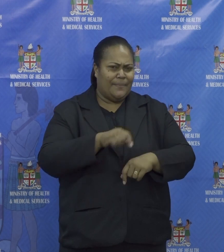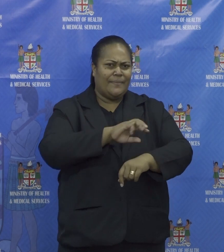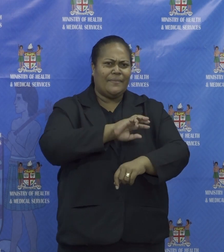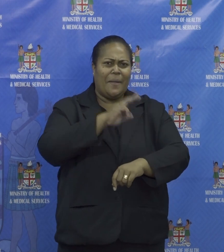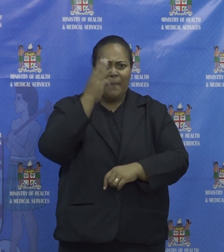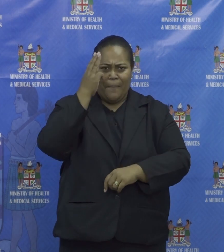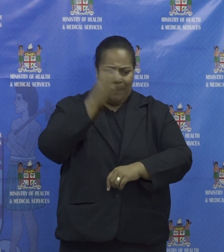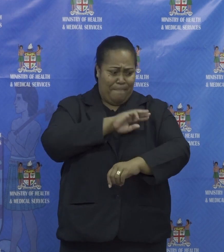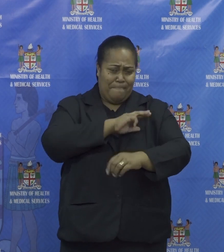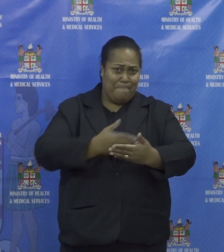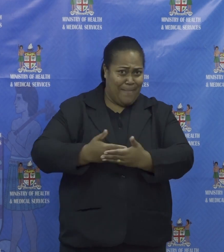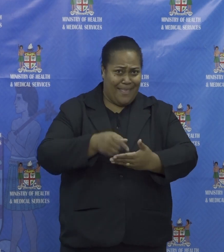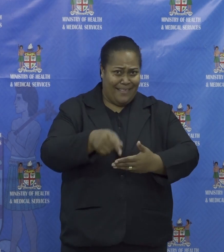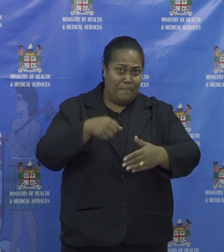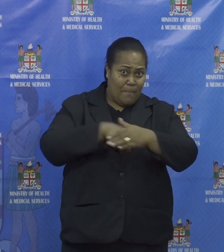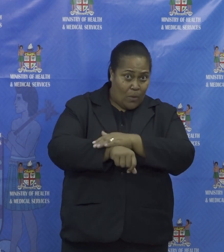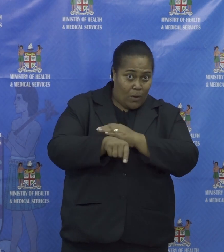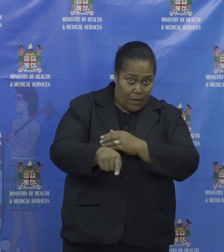the ED services, and the children's hospital.